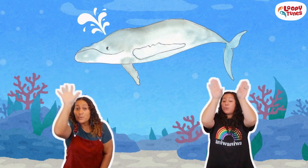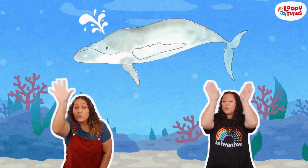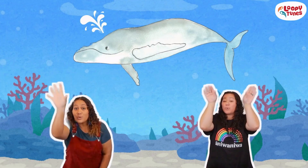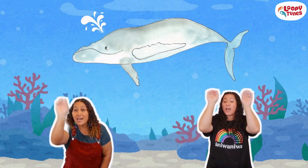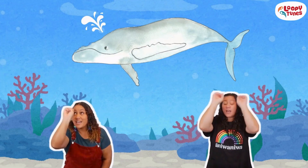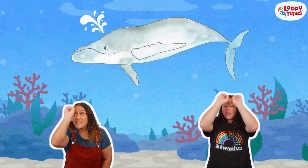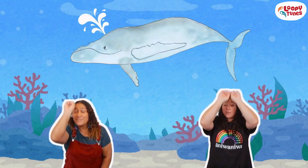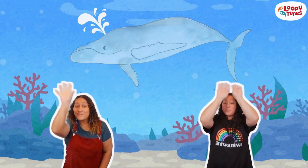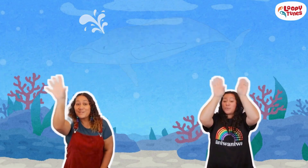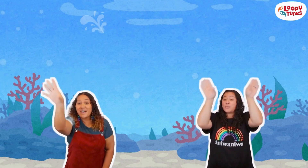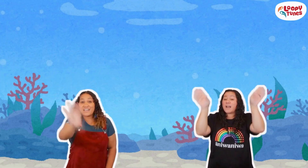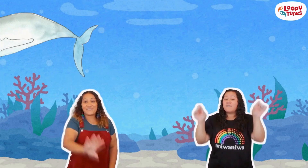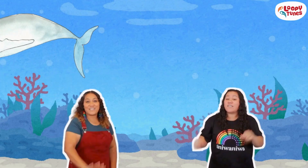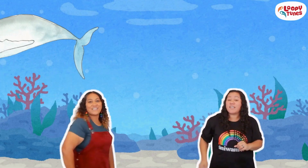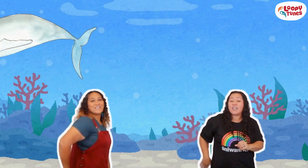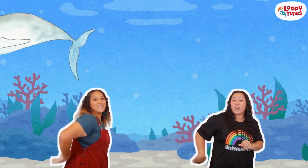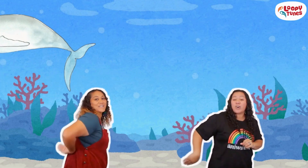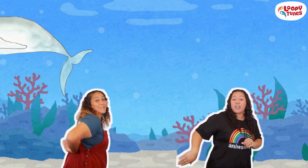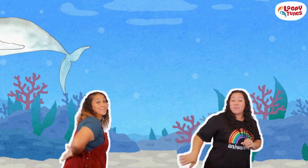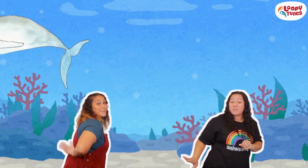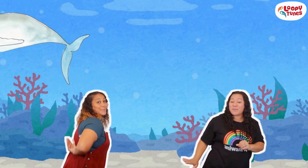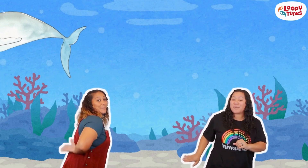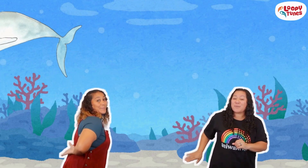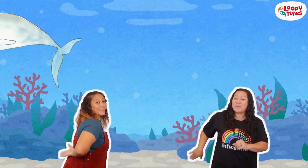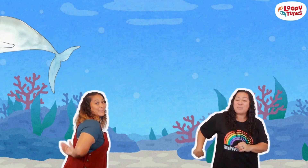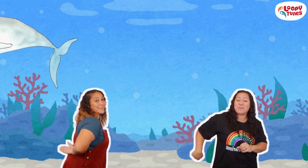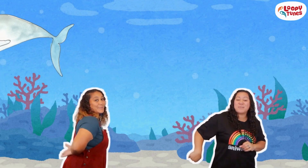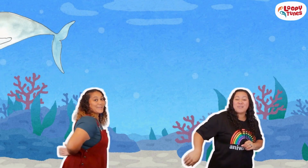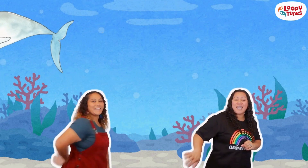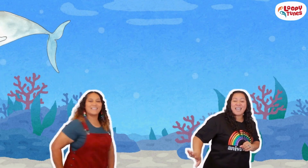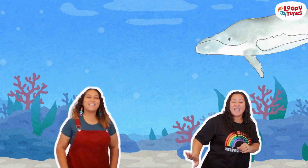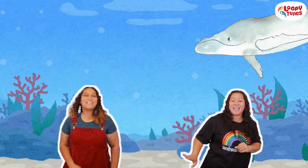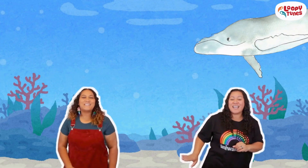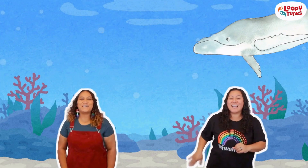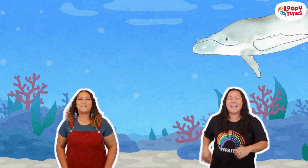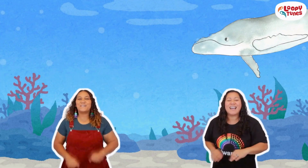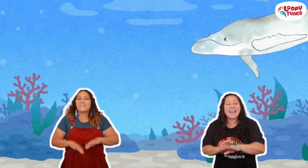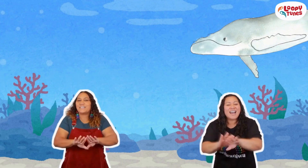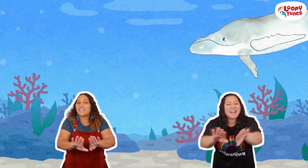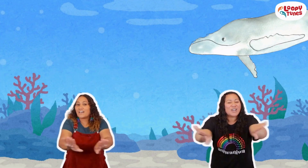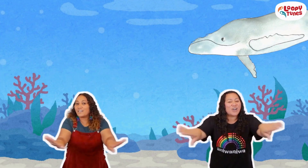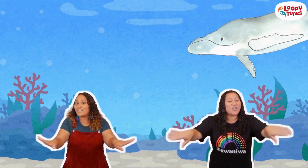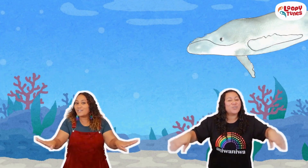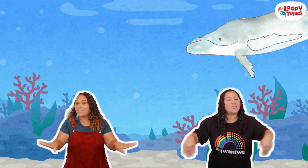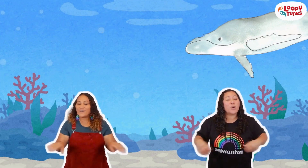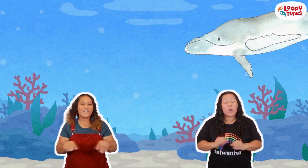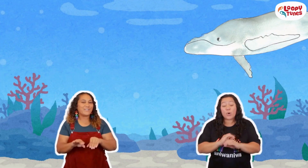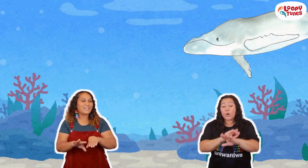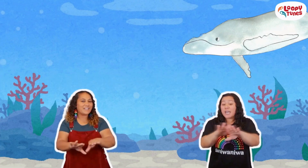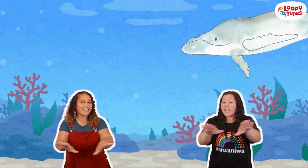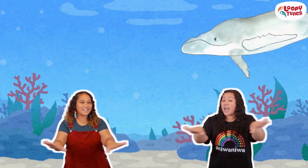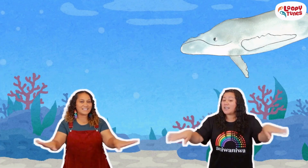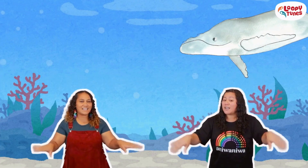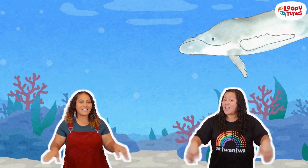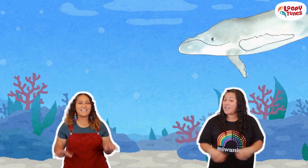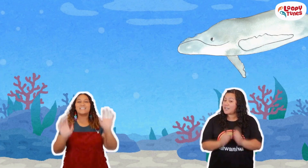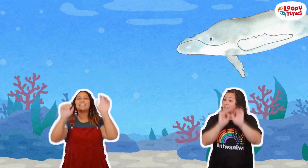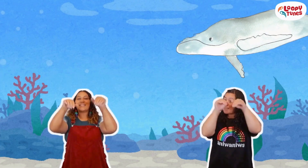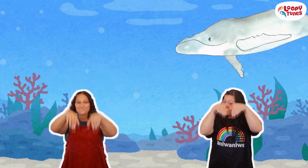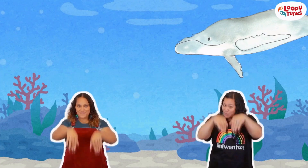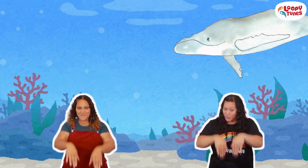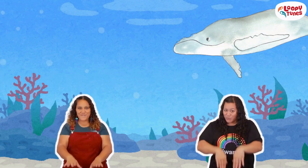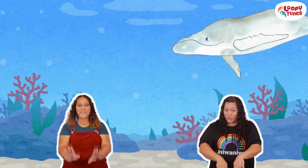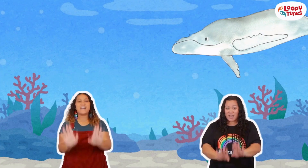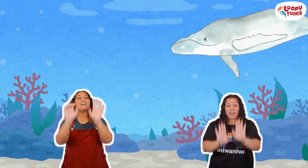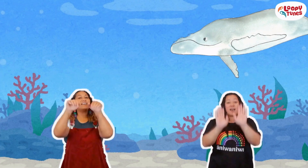Tohorā Pua Pua Fiore Piu Piue, Tohorā Kau Hoe ana I